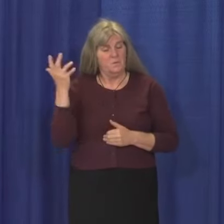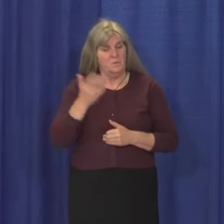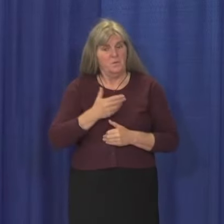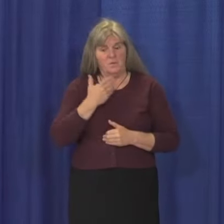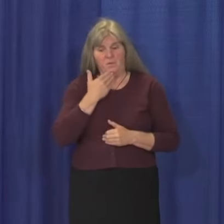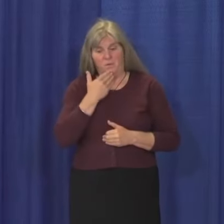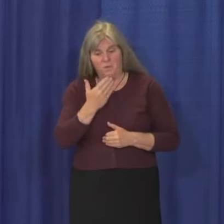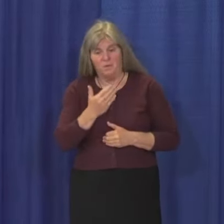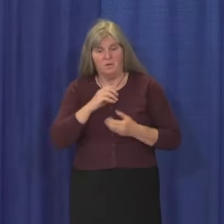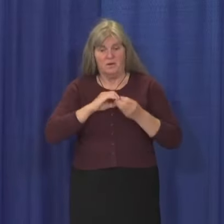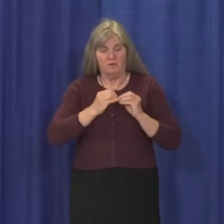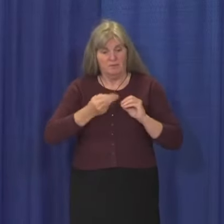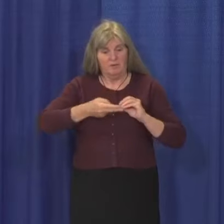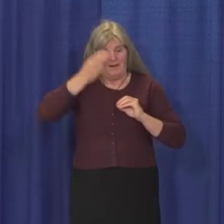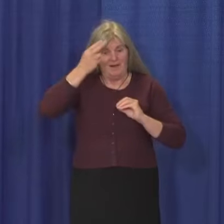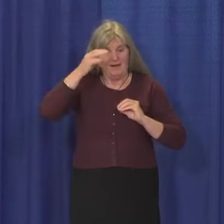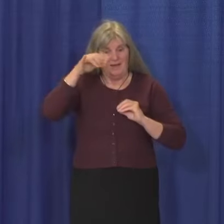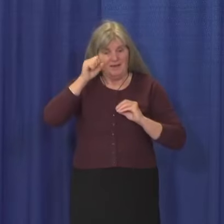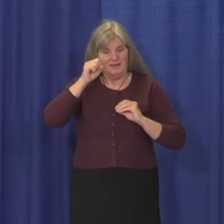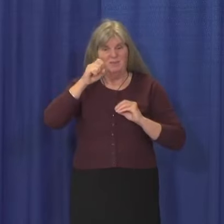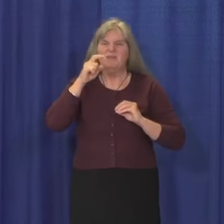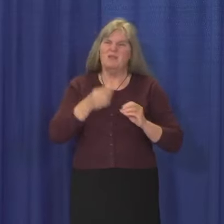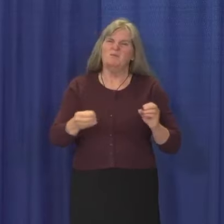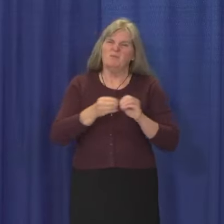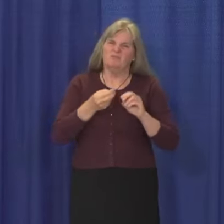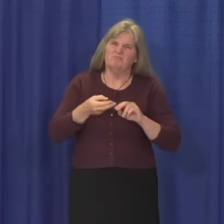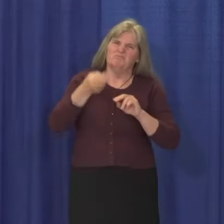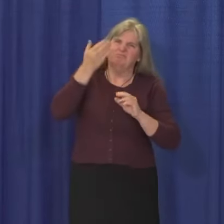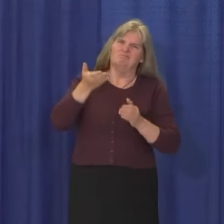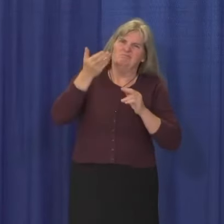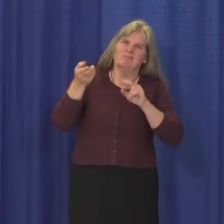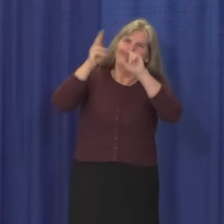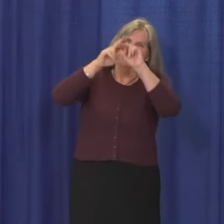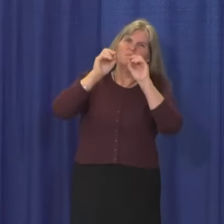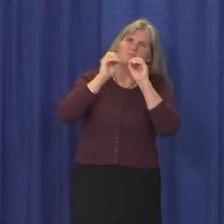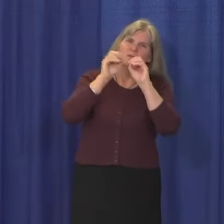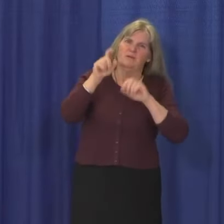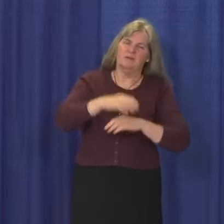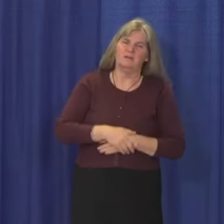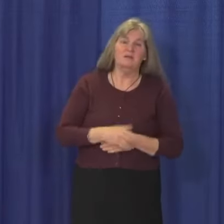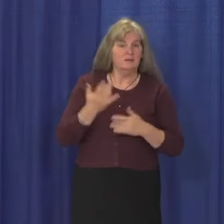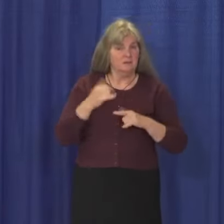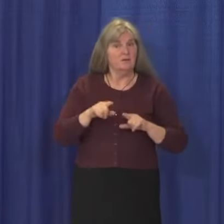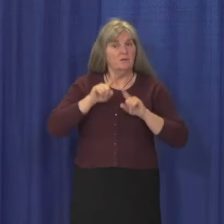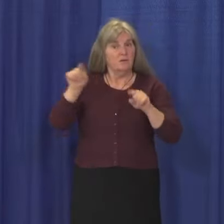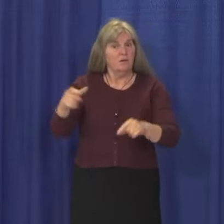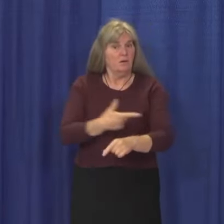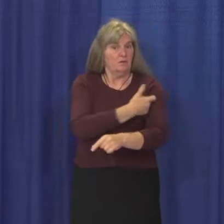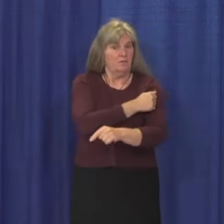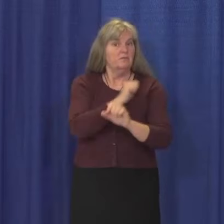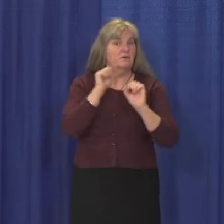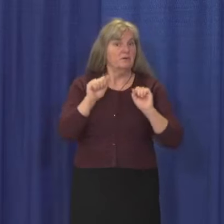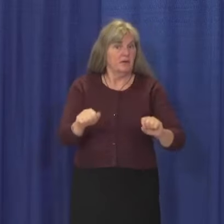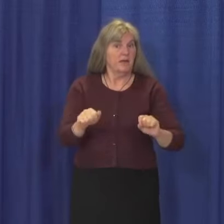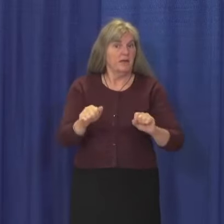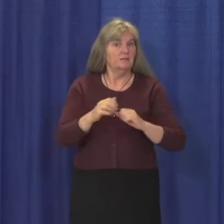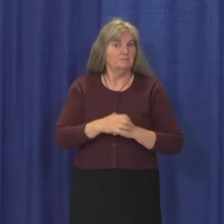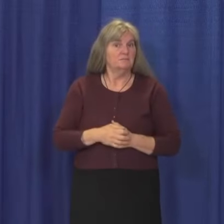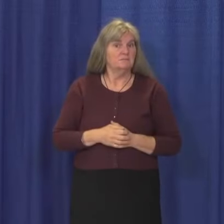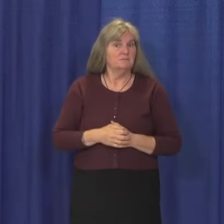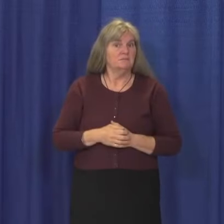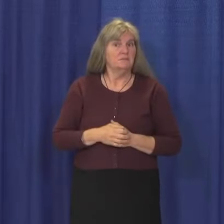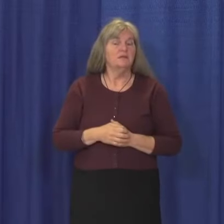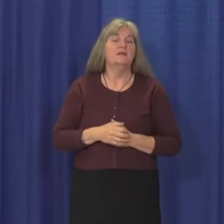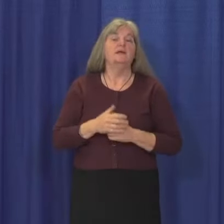extremely encouraging, but we absolutely need to get them higher as well. You can still get your shot if you haven't already. The clinic